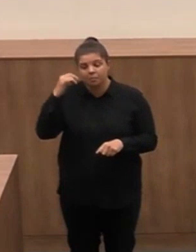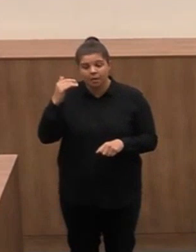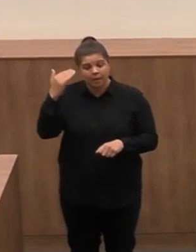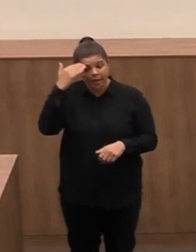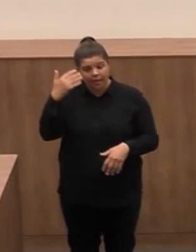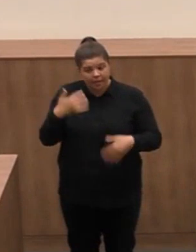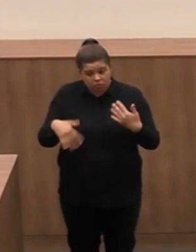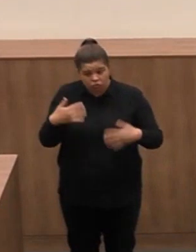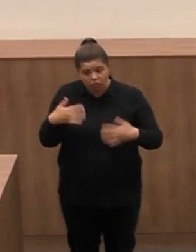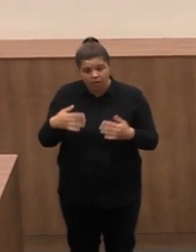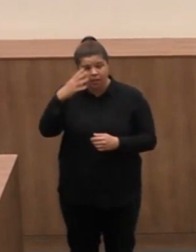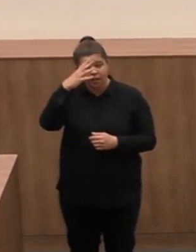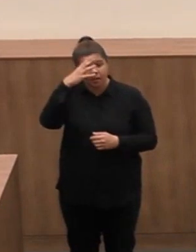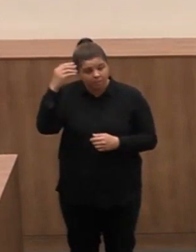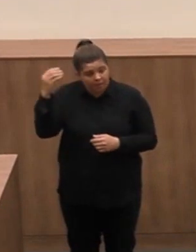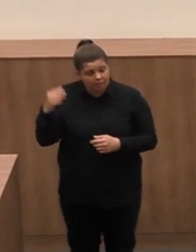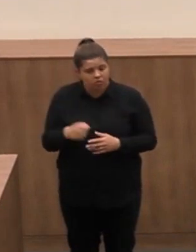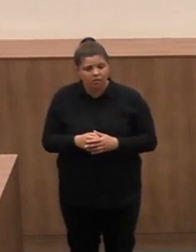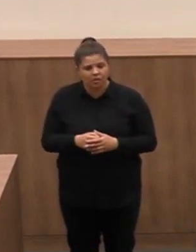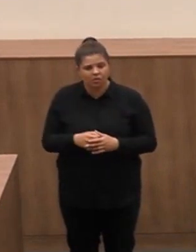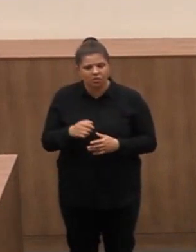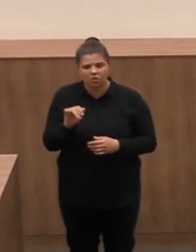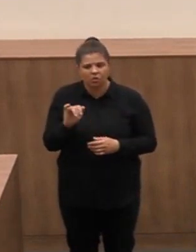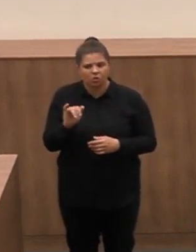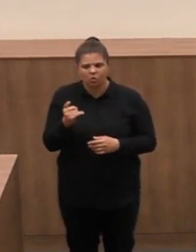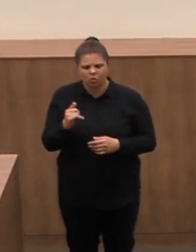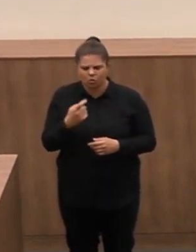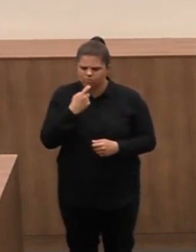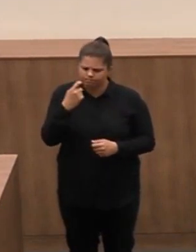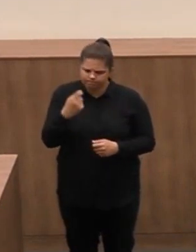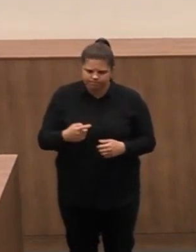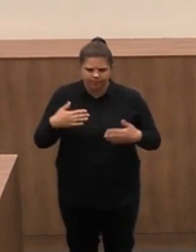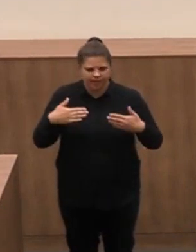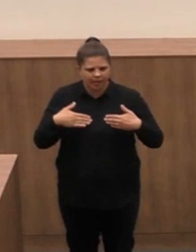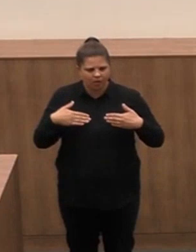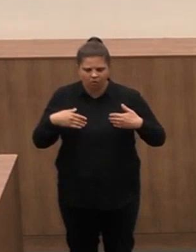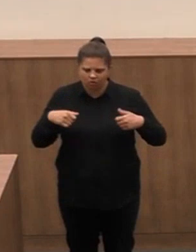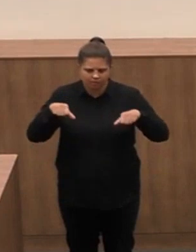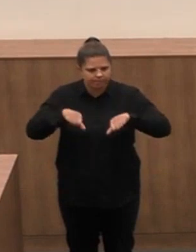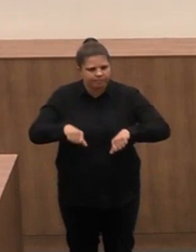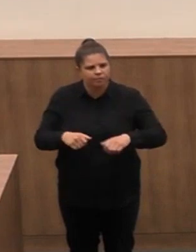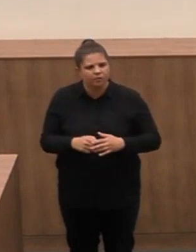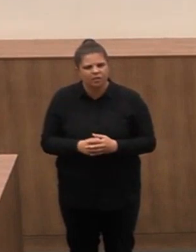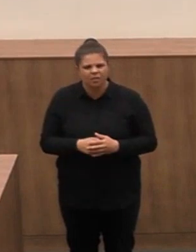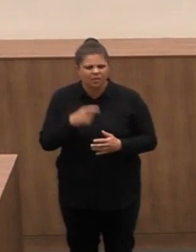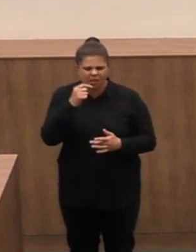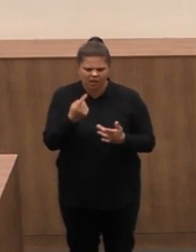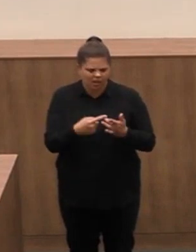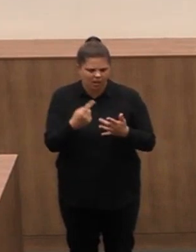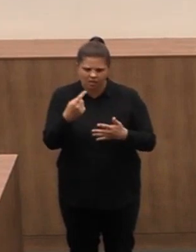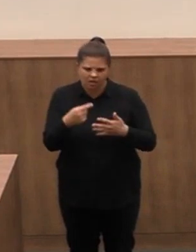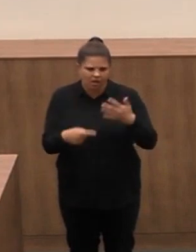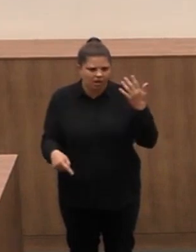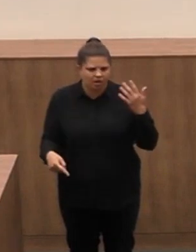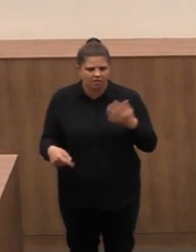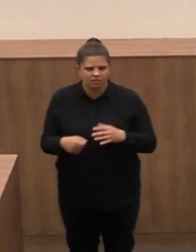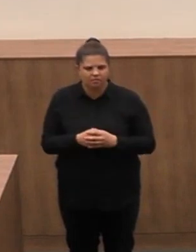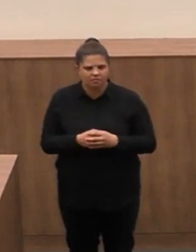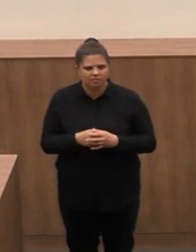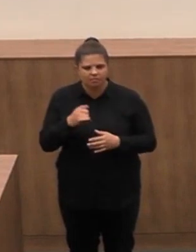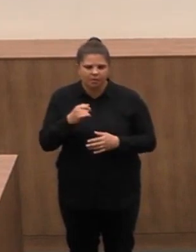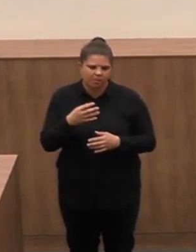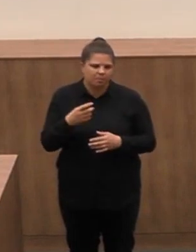injury, dementia, it might be a chronic mental health condition. It might also be other kinds of conditions like chronic substance